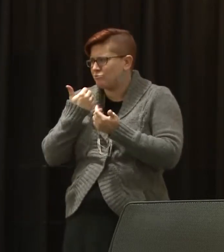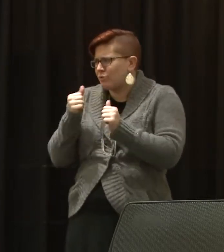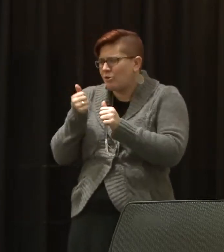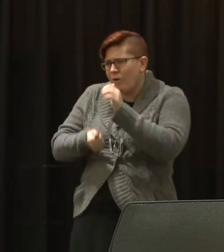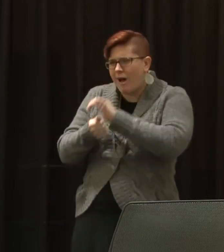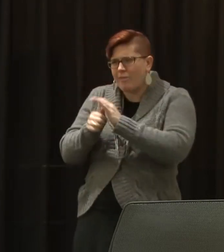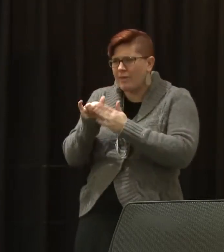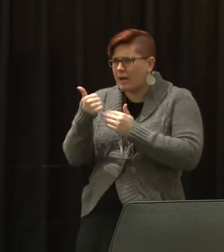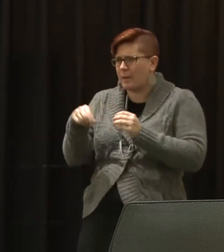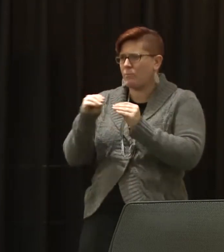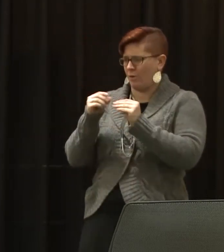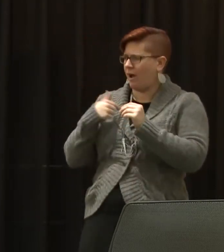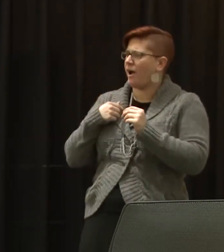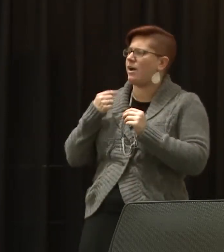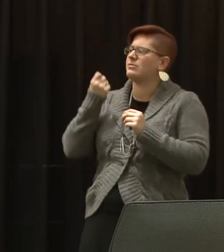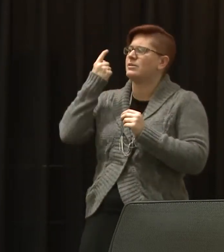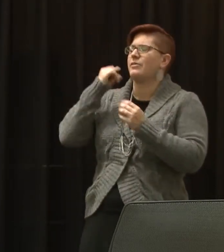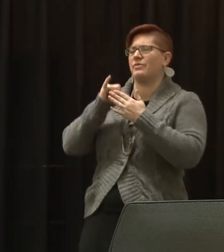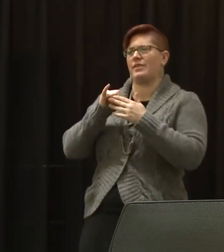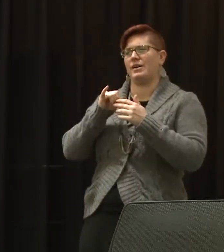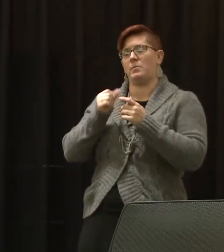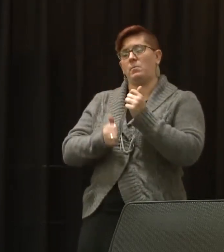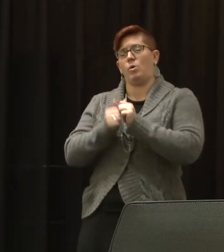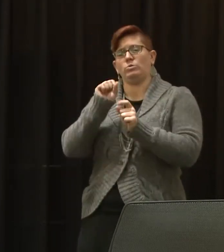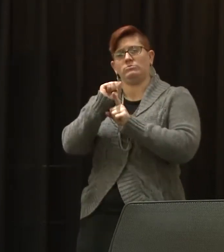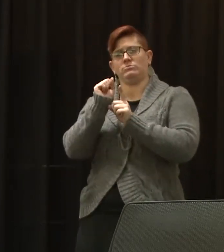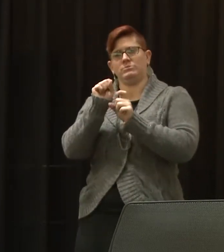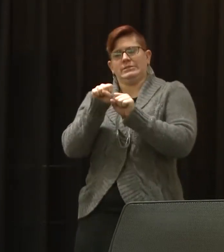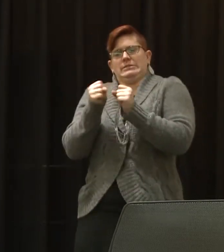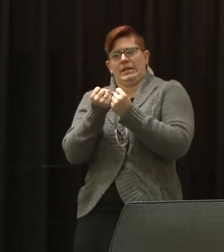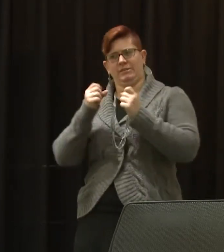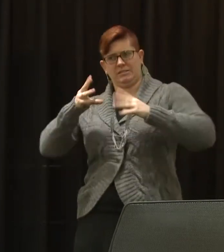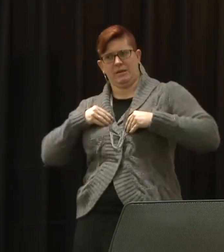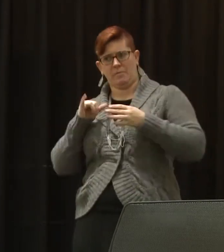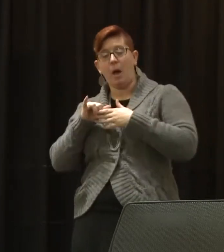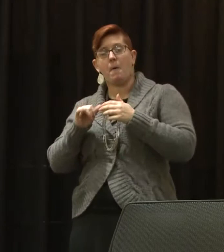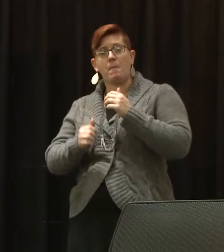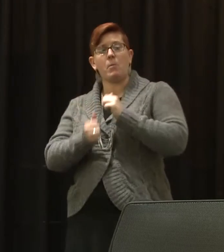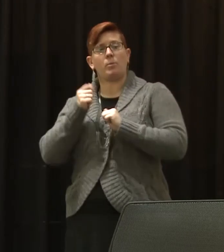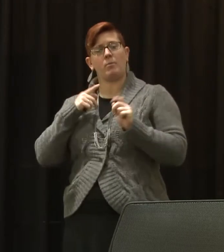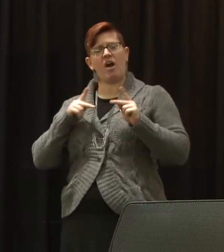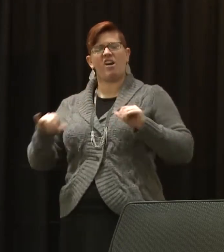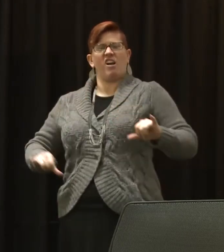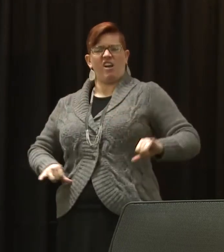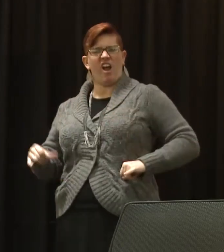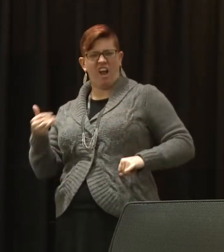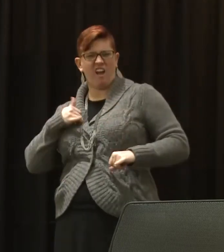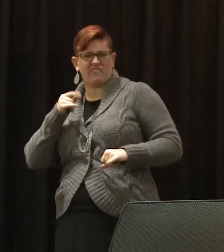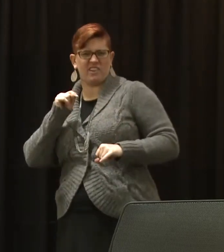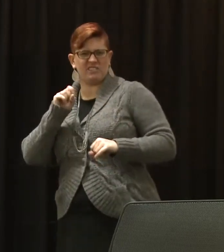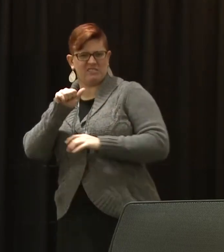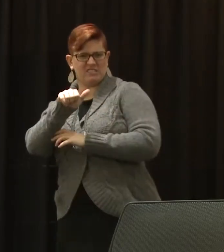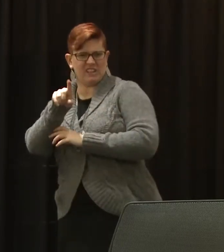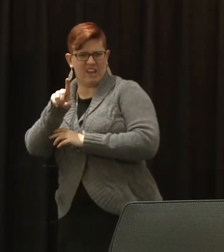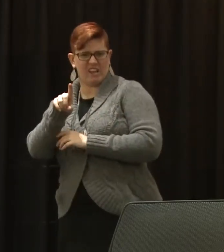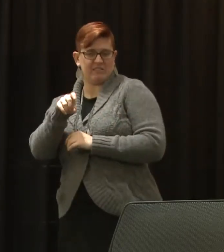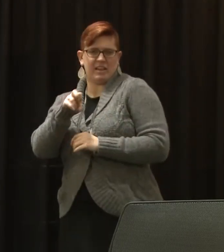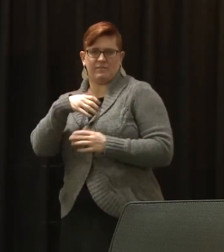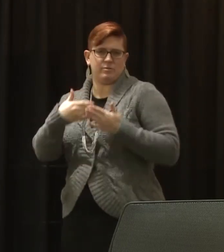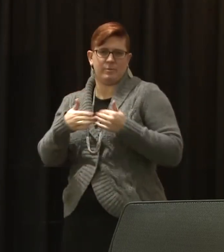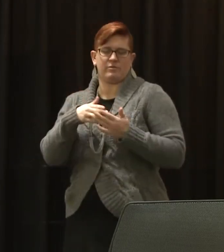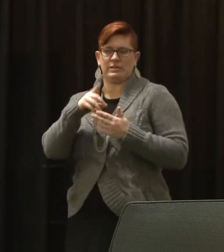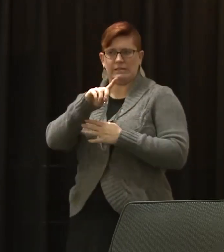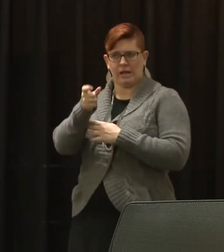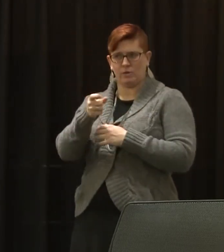learned it as a condition accepted by society. Many boast of having it, diagnosed or not. But we do not similarly embrace